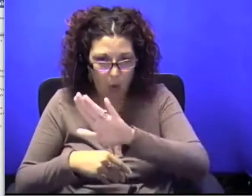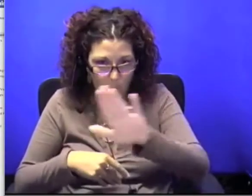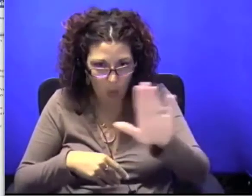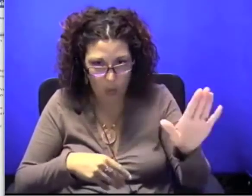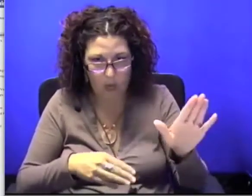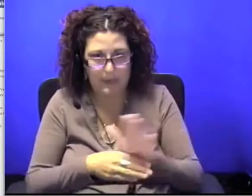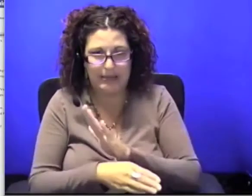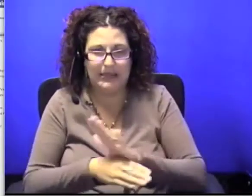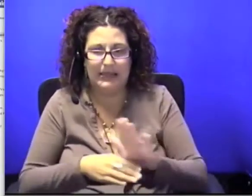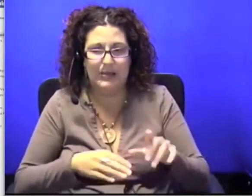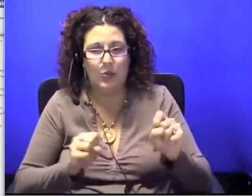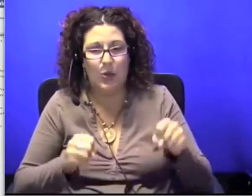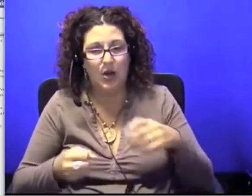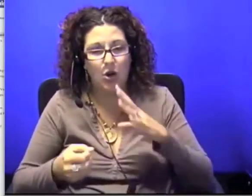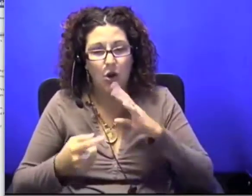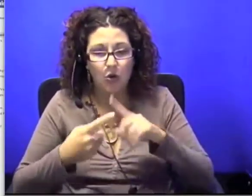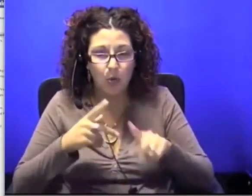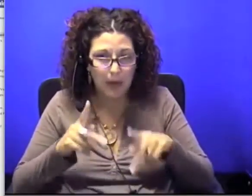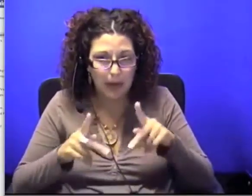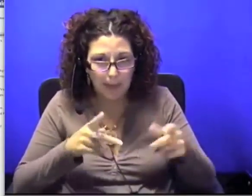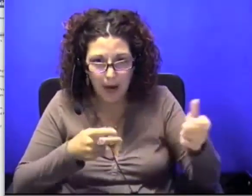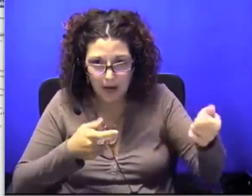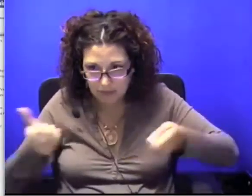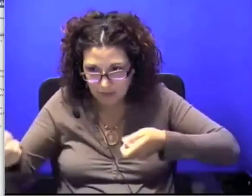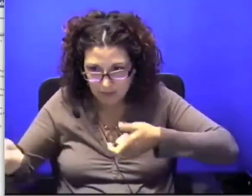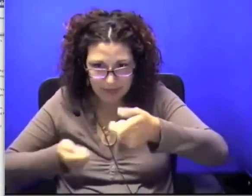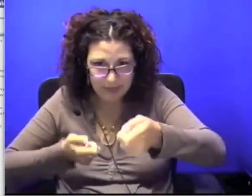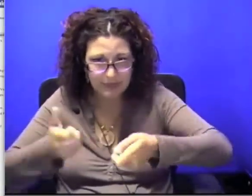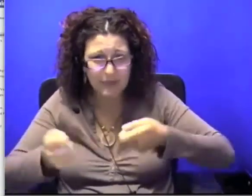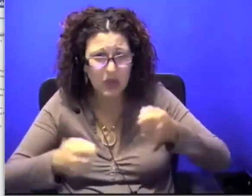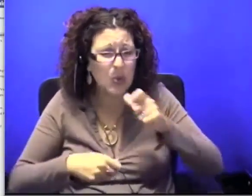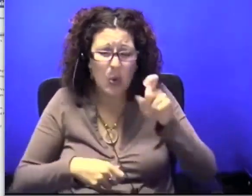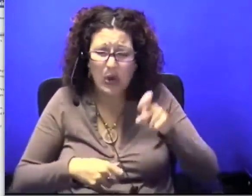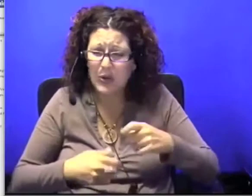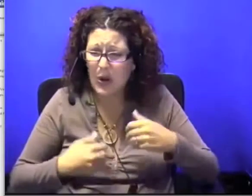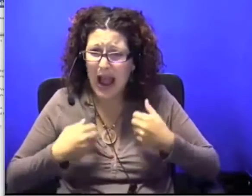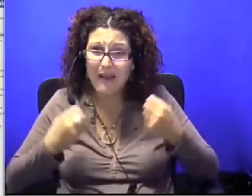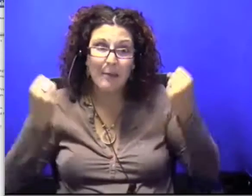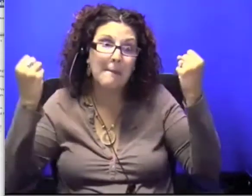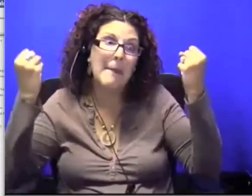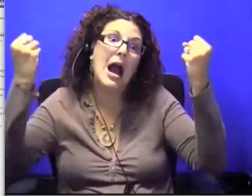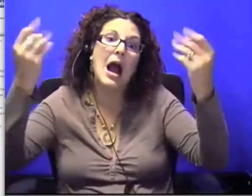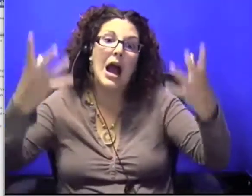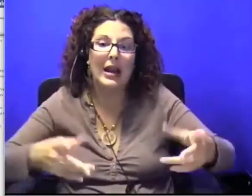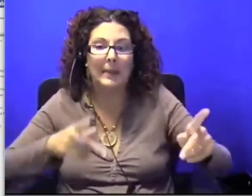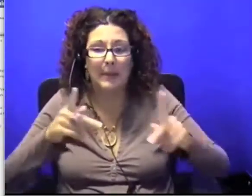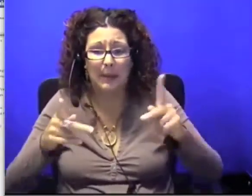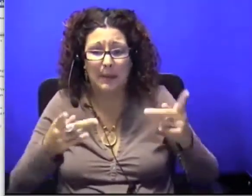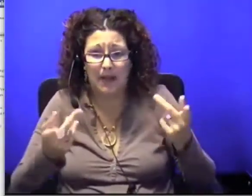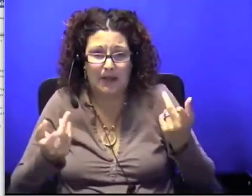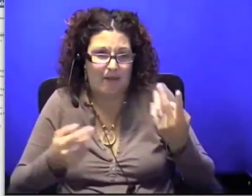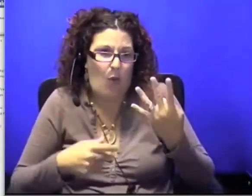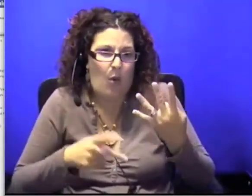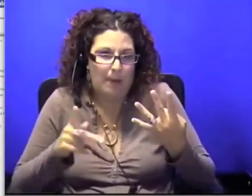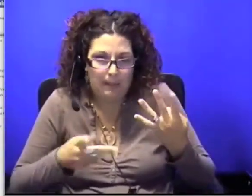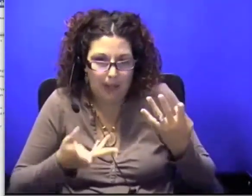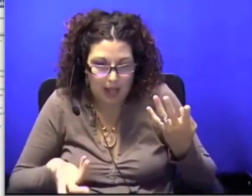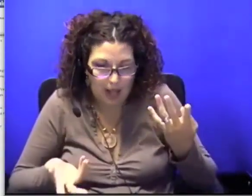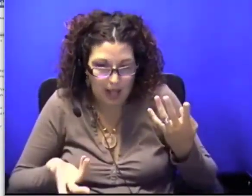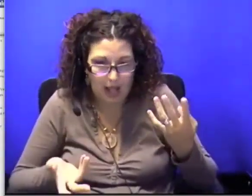own business, where you can literally talk to people and bring them into. And you don't need to have lots and lots of people. You need to have 4